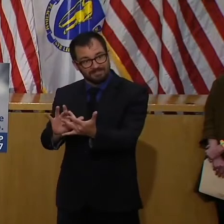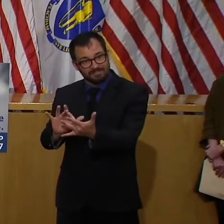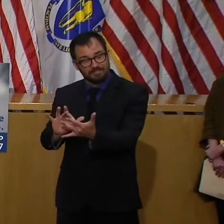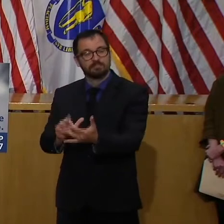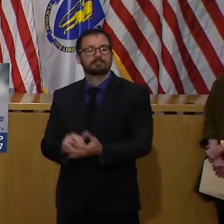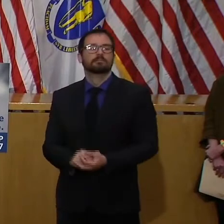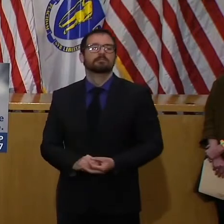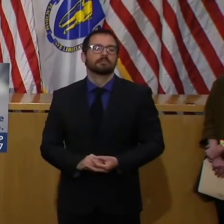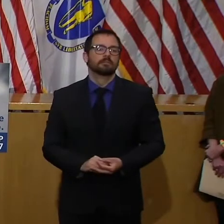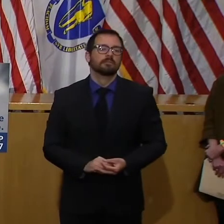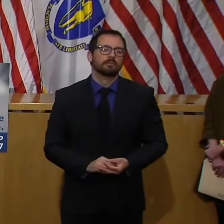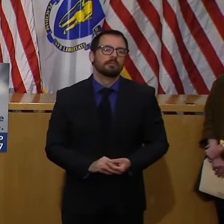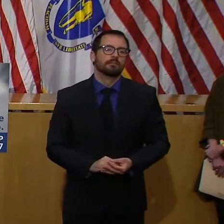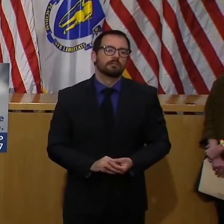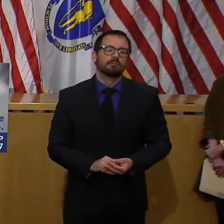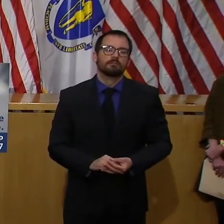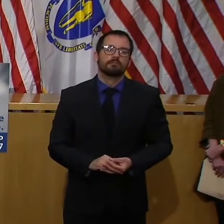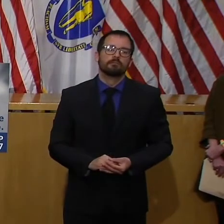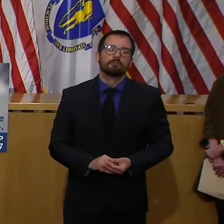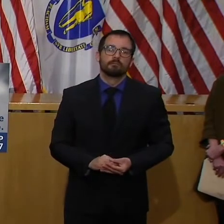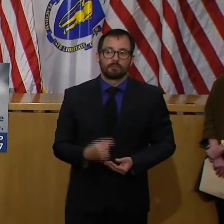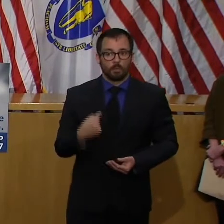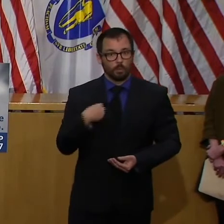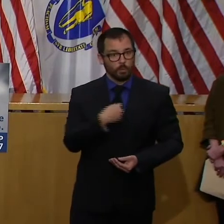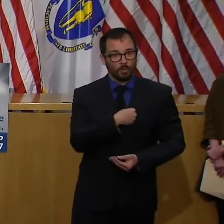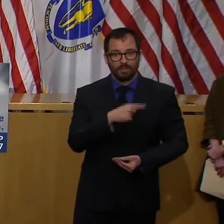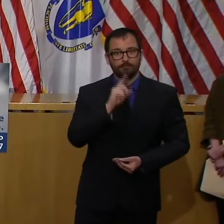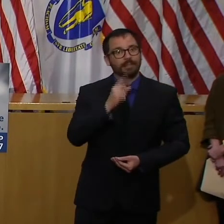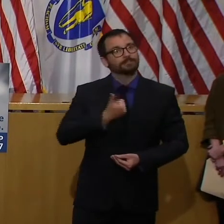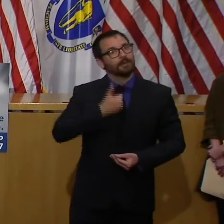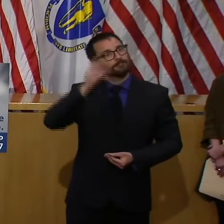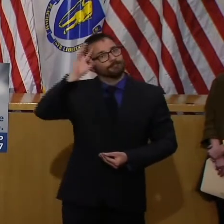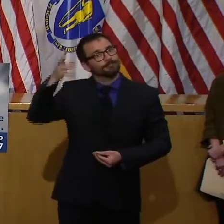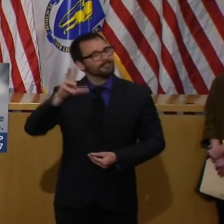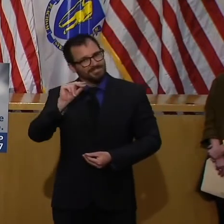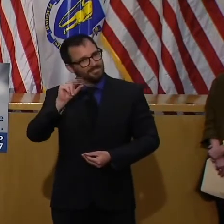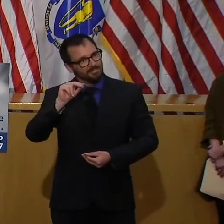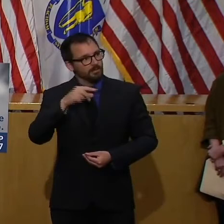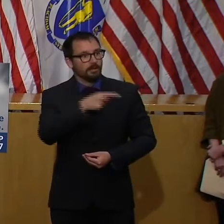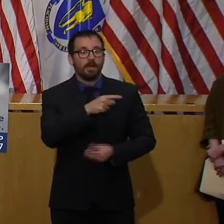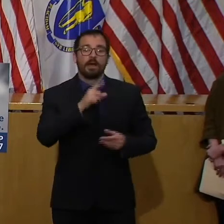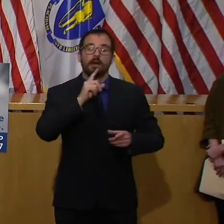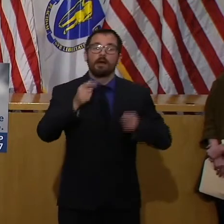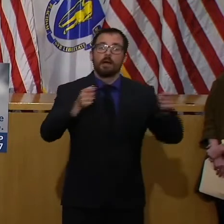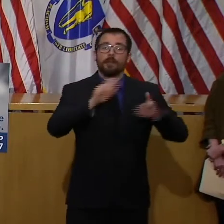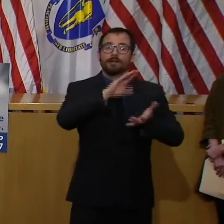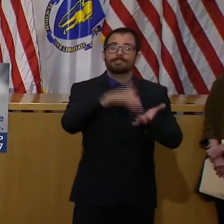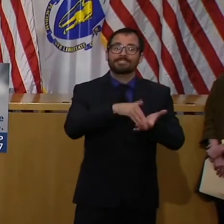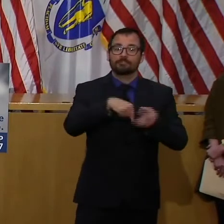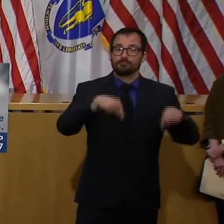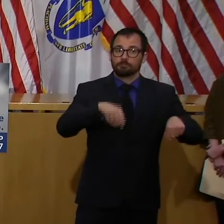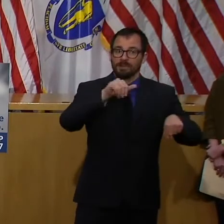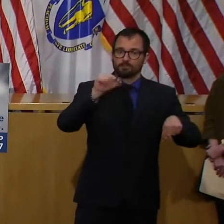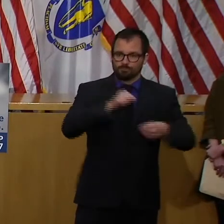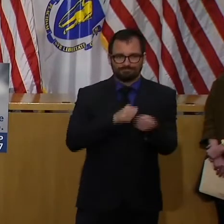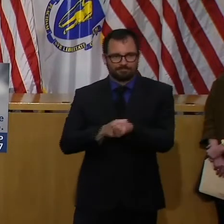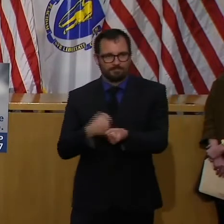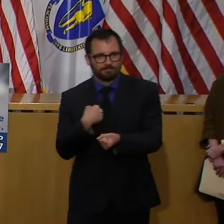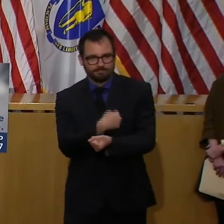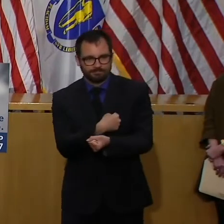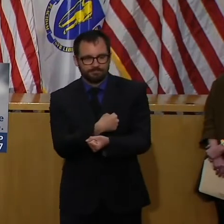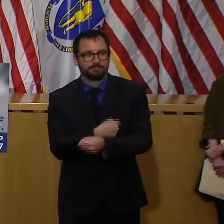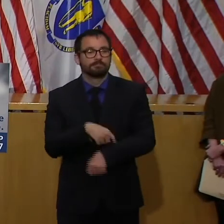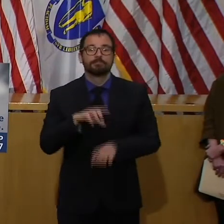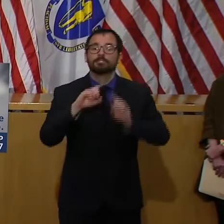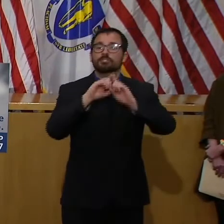command center, the COVID command center, as well as the Department of Public Health. The individuals reaching out to you